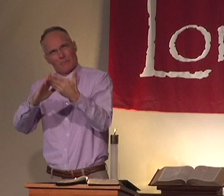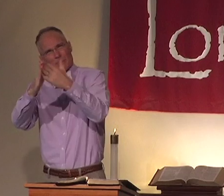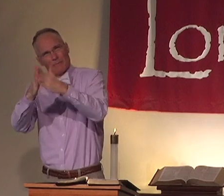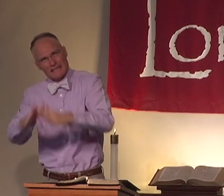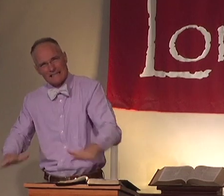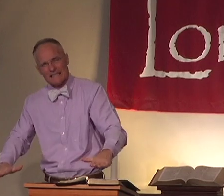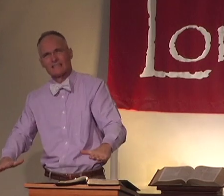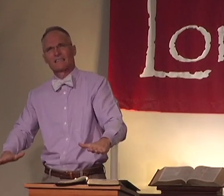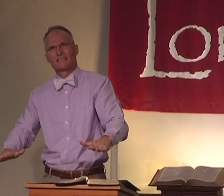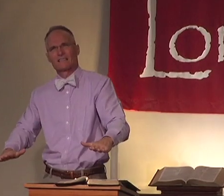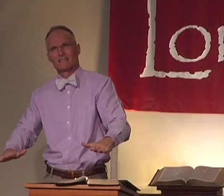And he offered peace.